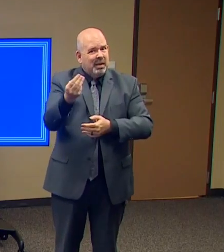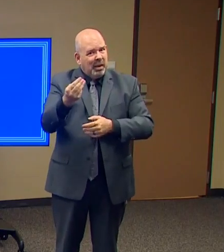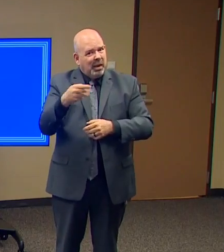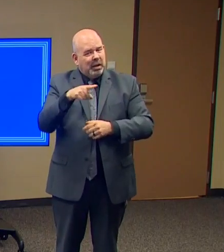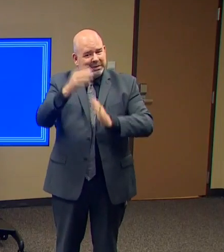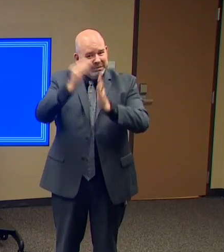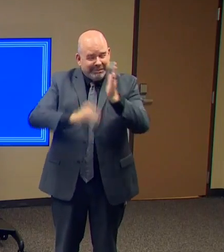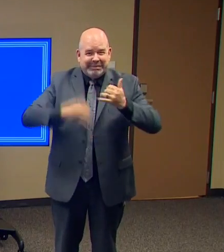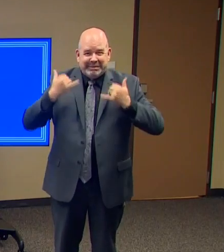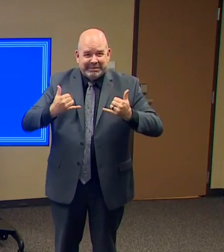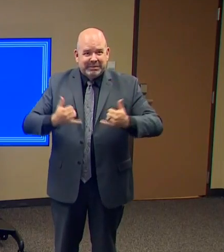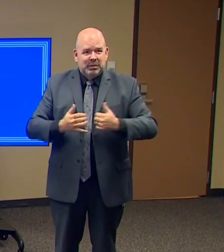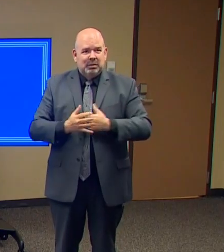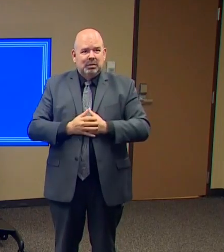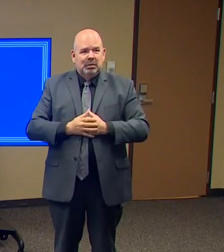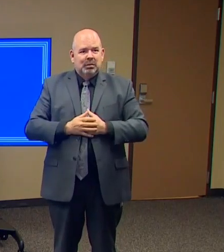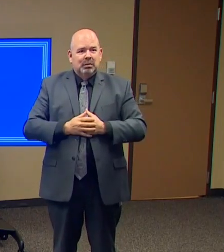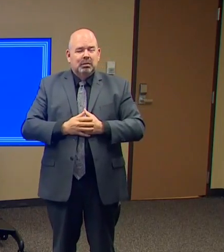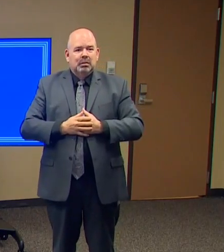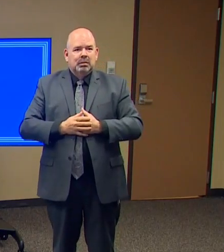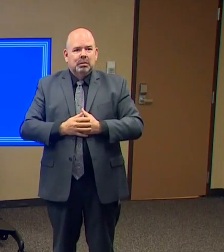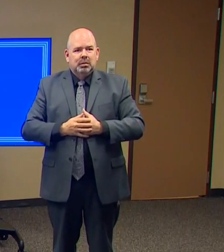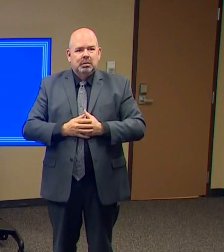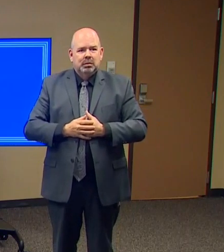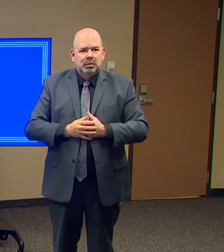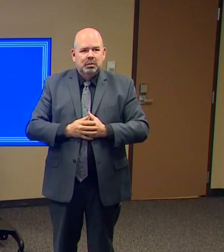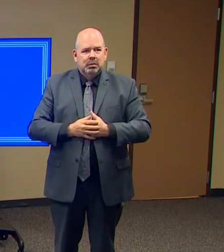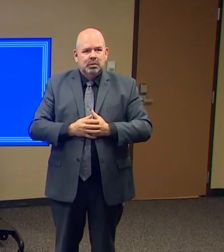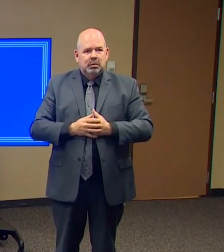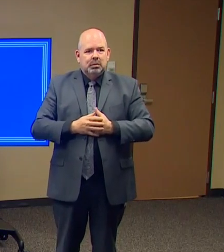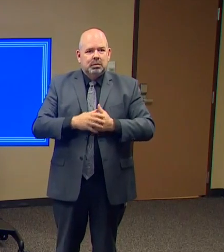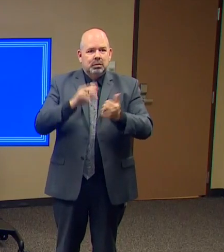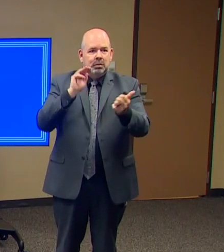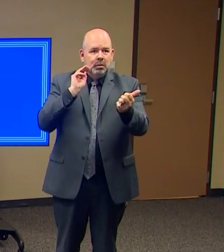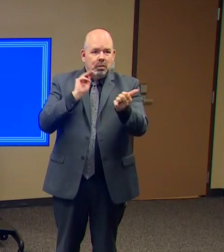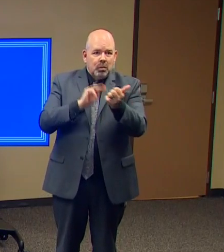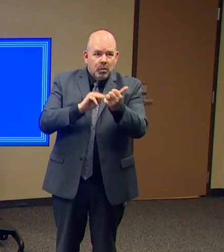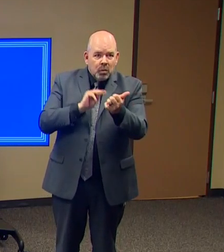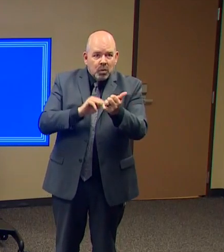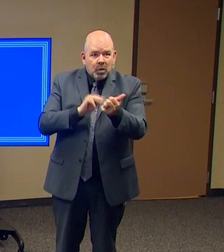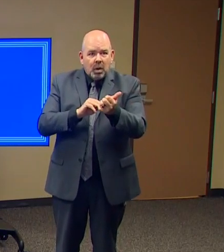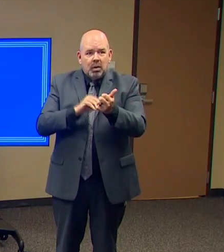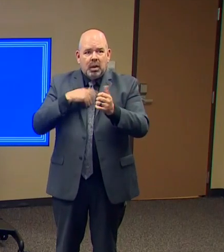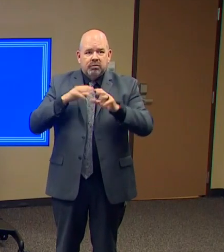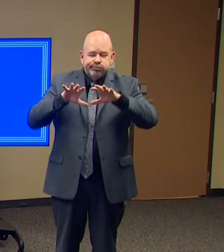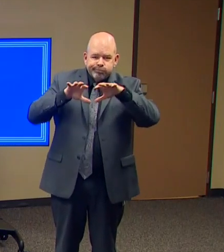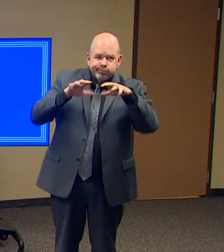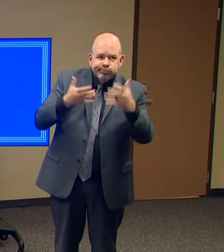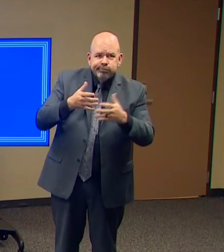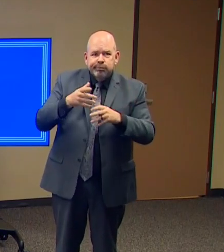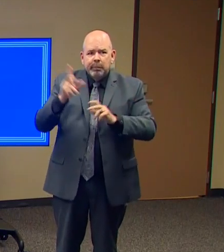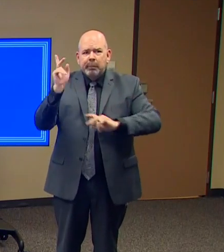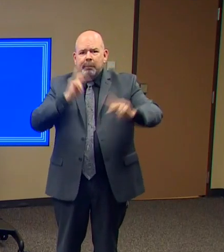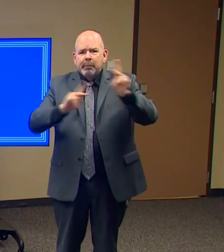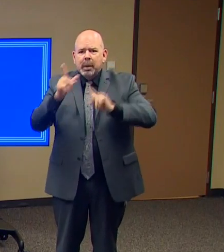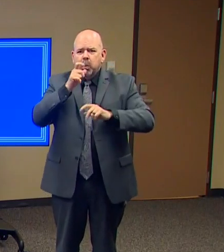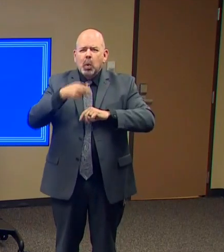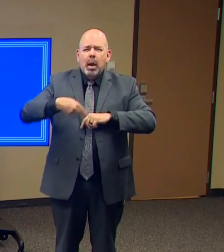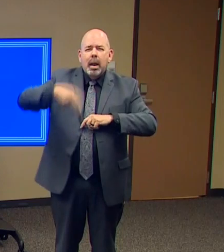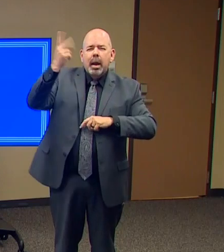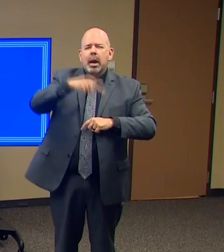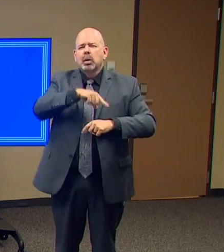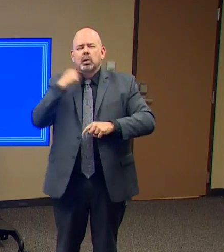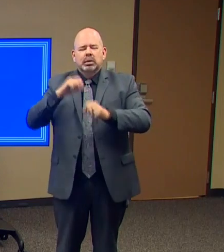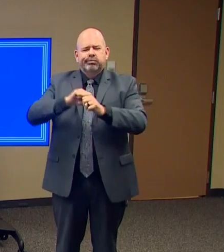DallasCountyCovid.org is the doctor's guidance for high-risk individuals. So they put a guidance document. It's also